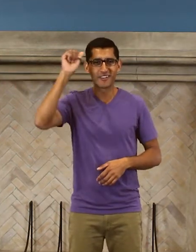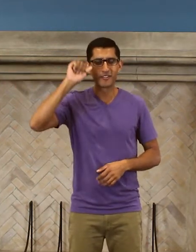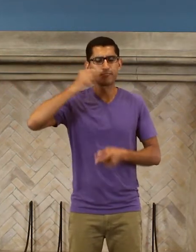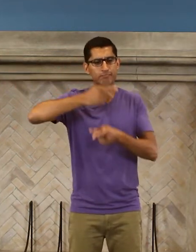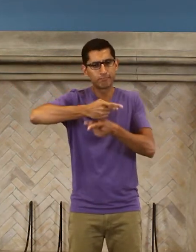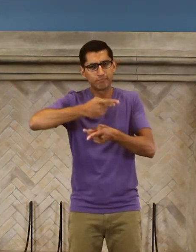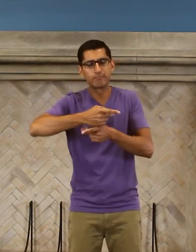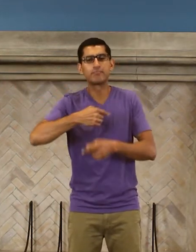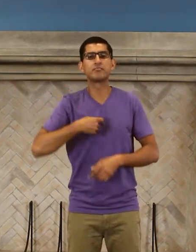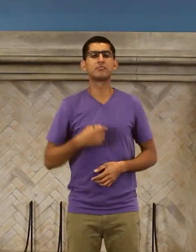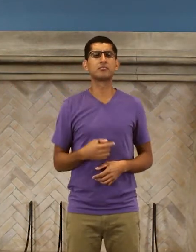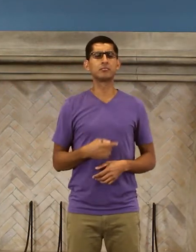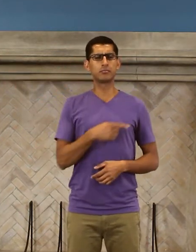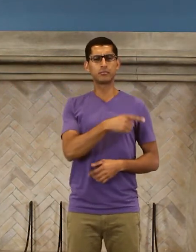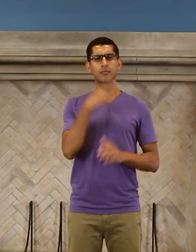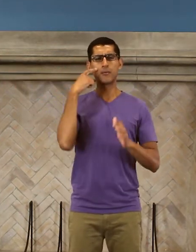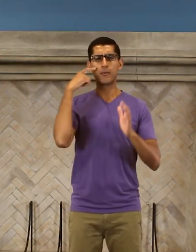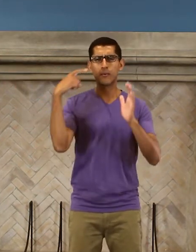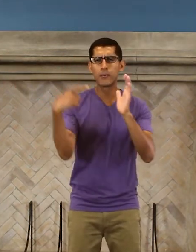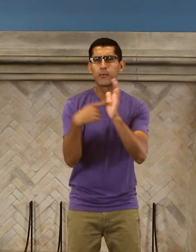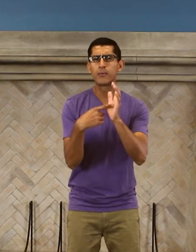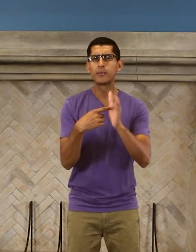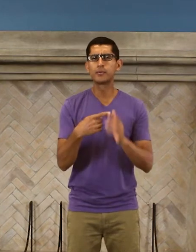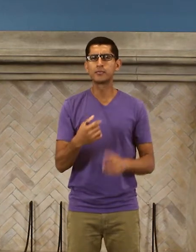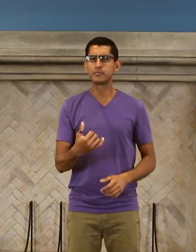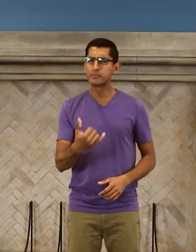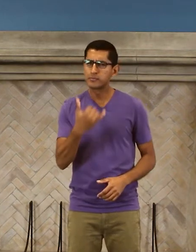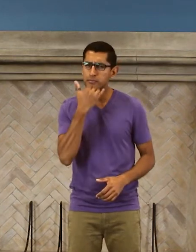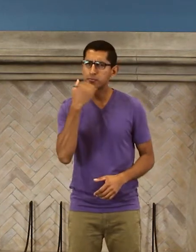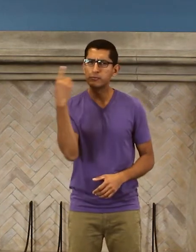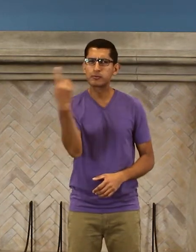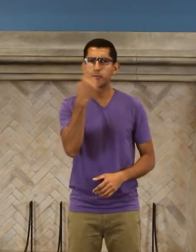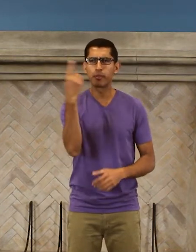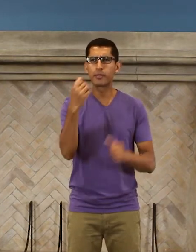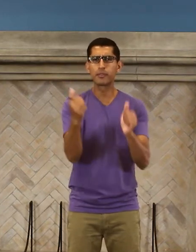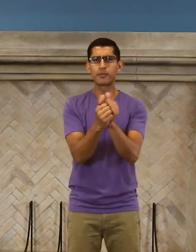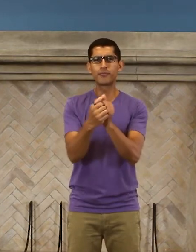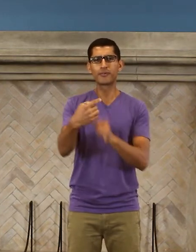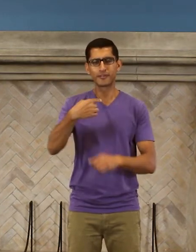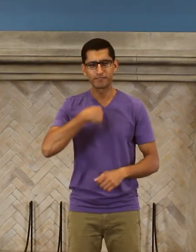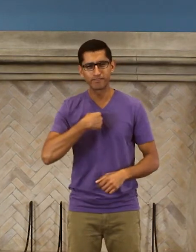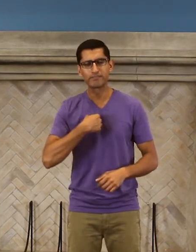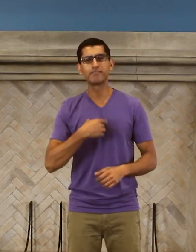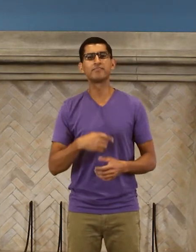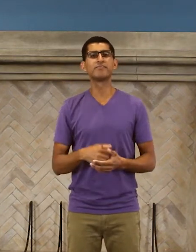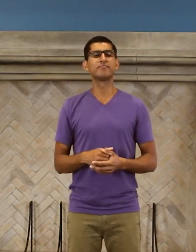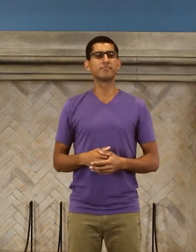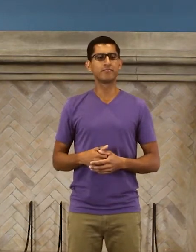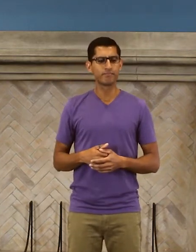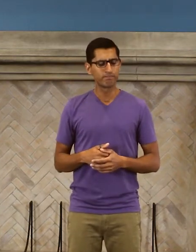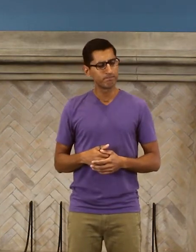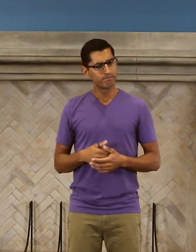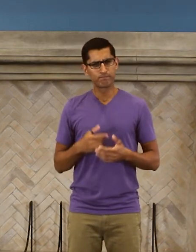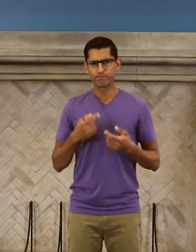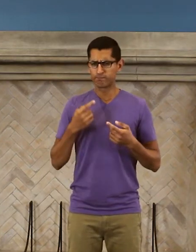away. And so my aunt did. But she noticed something was wrong with me.